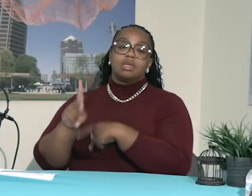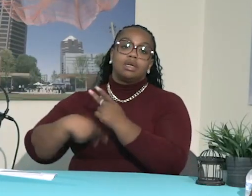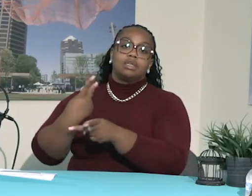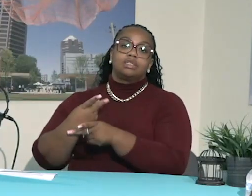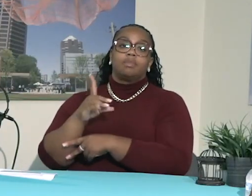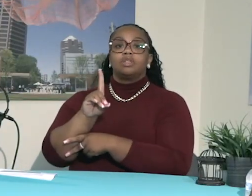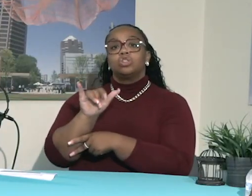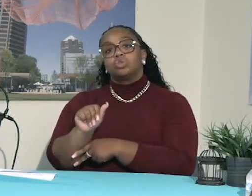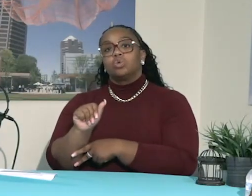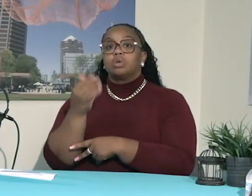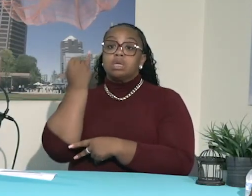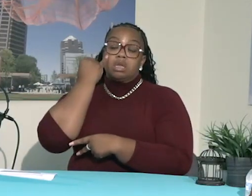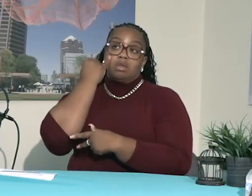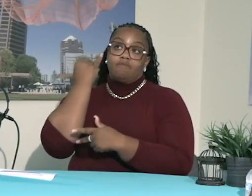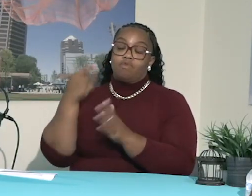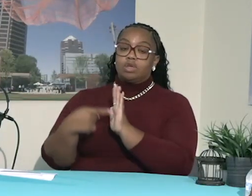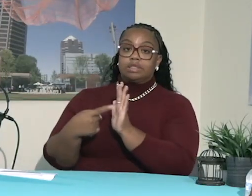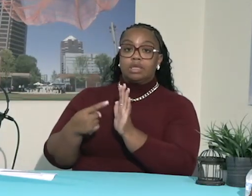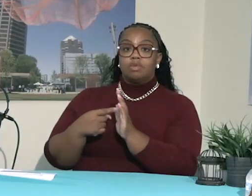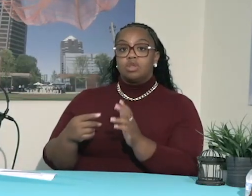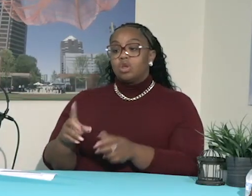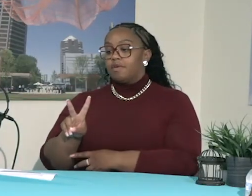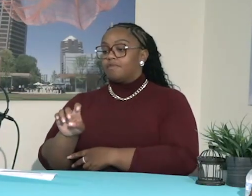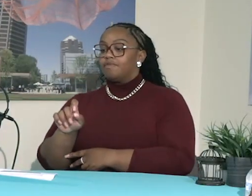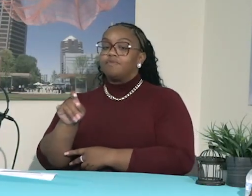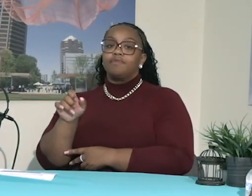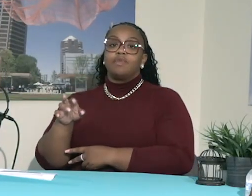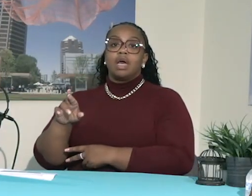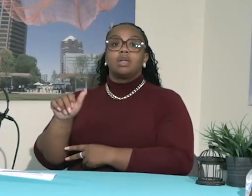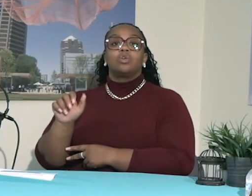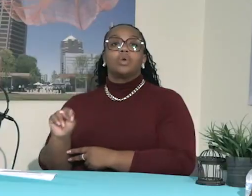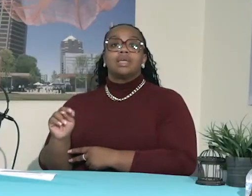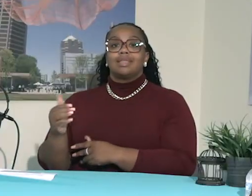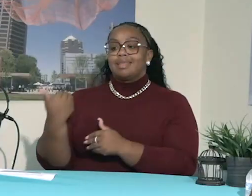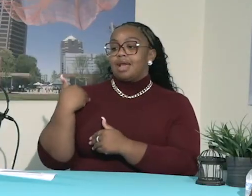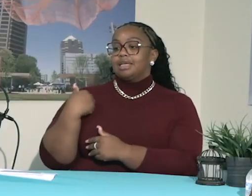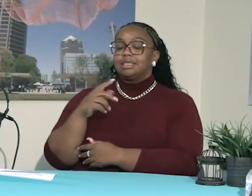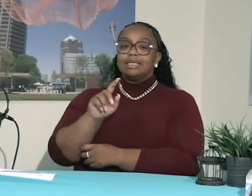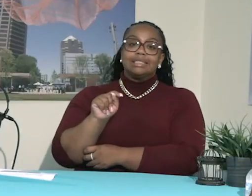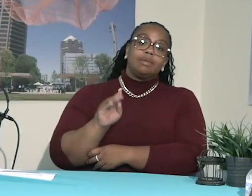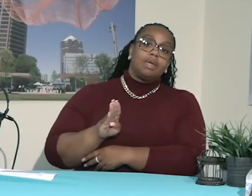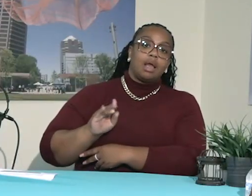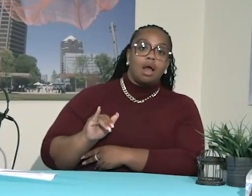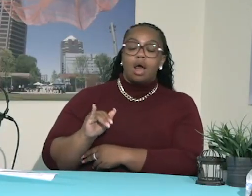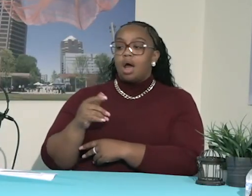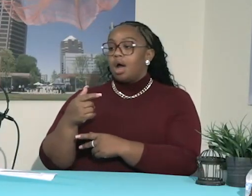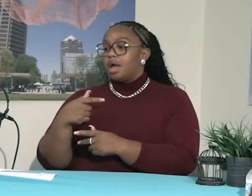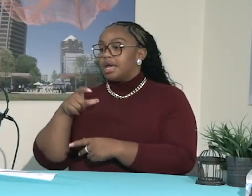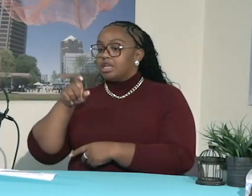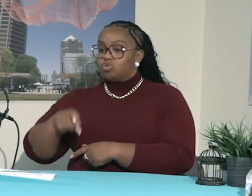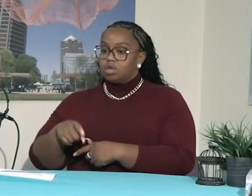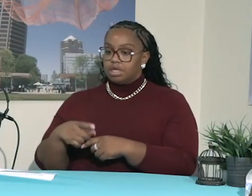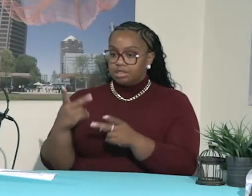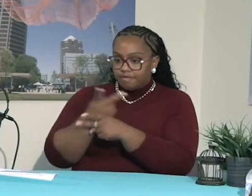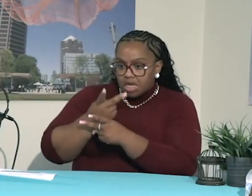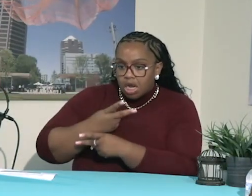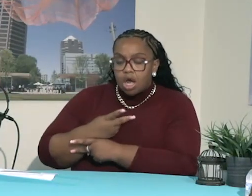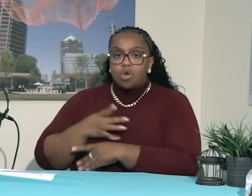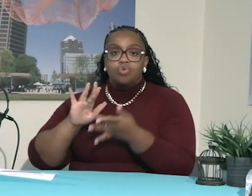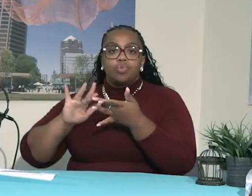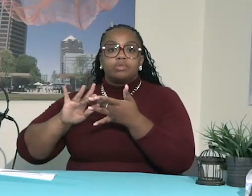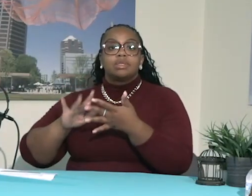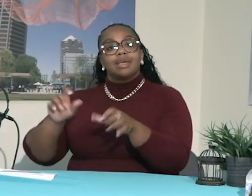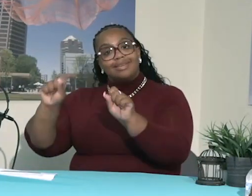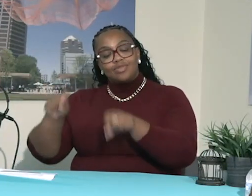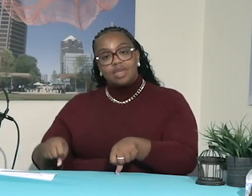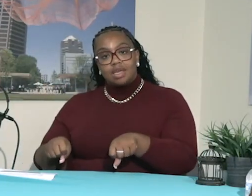who has a TBI and you're navigating the VA website. And so by creating this technology, we're transitioning to